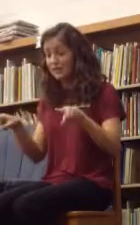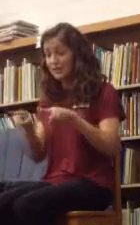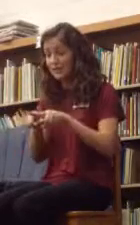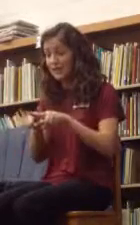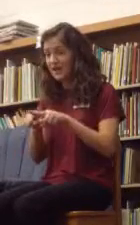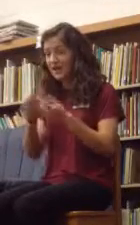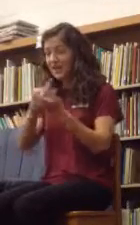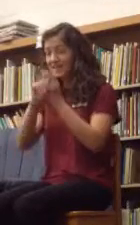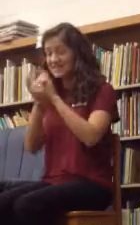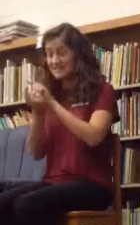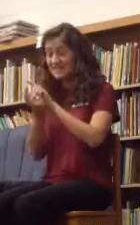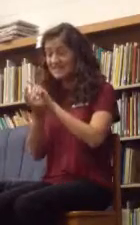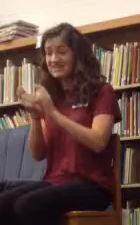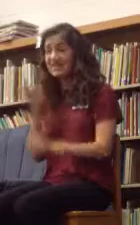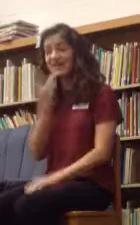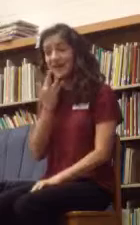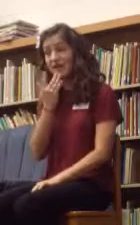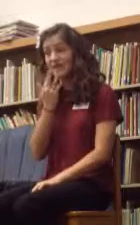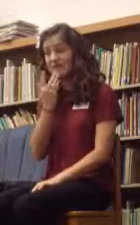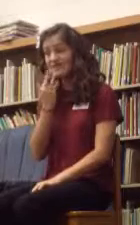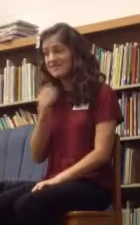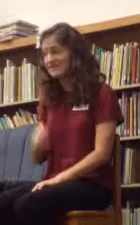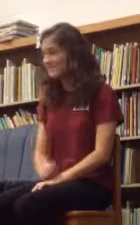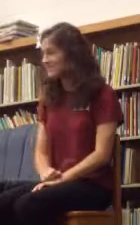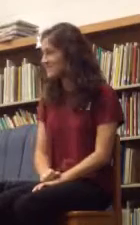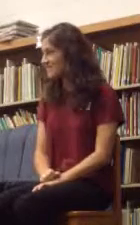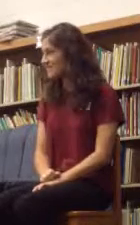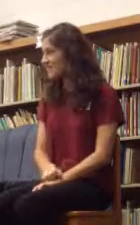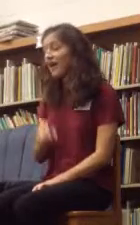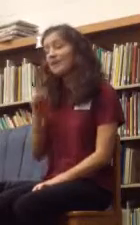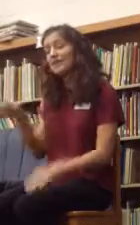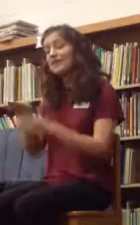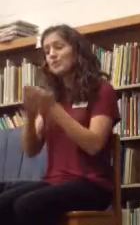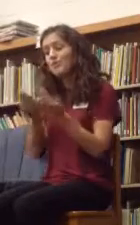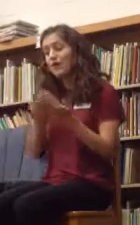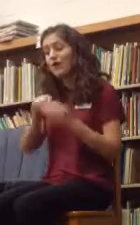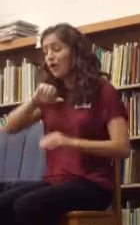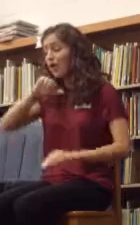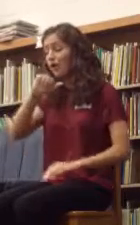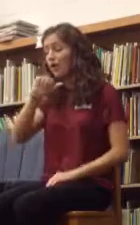just a shape book. It is also a color book. Very good.